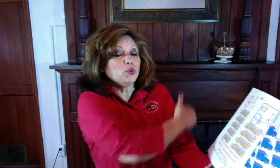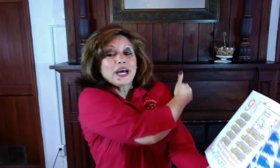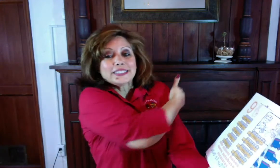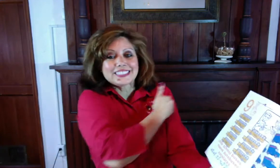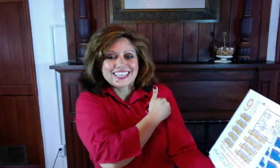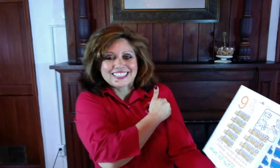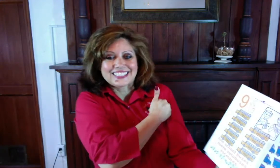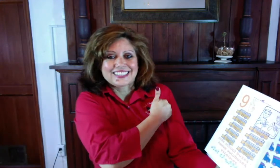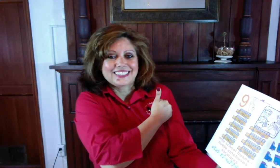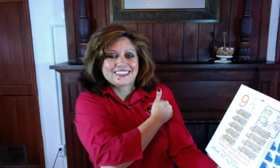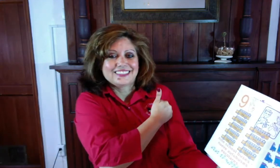ambulancias.